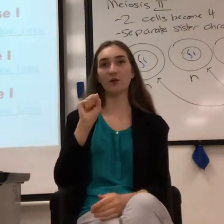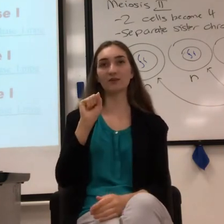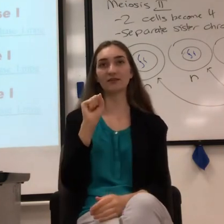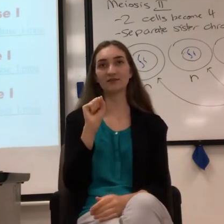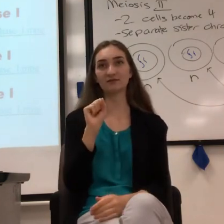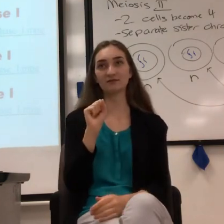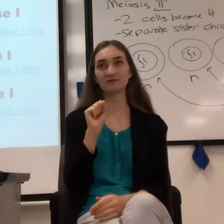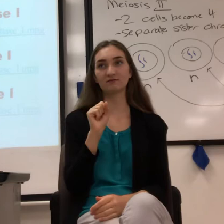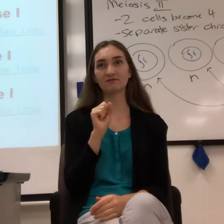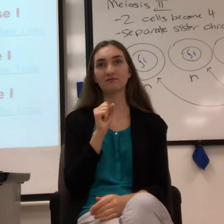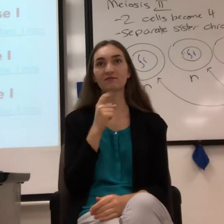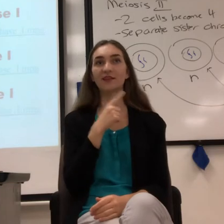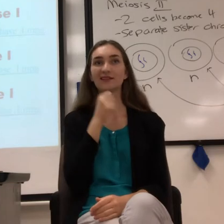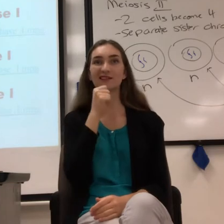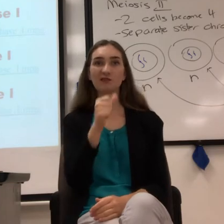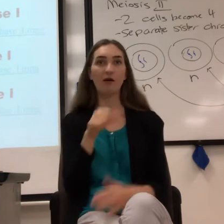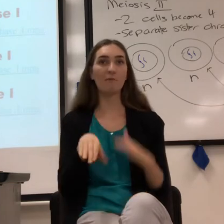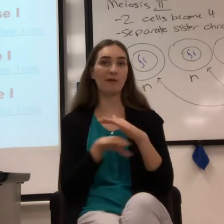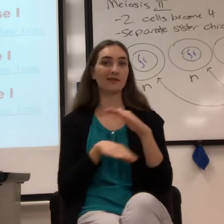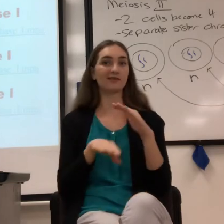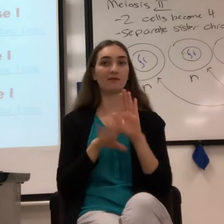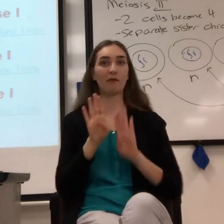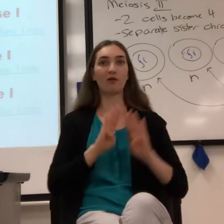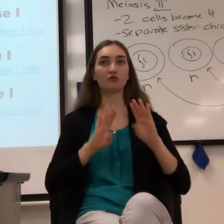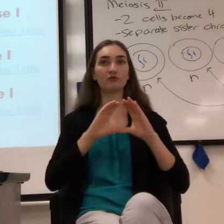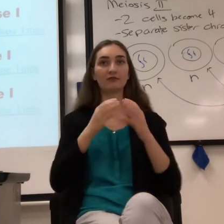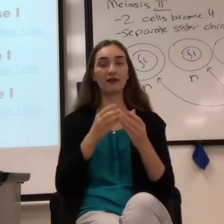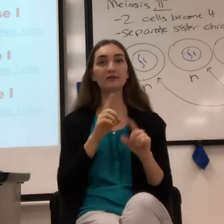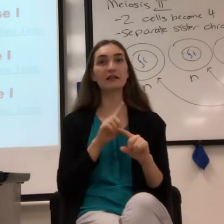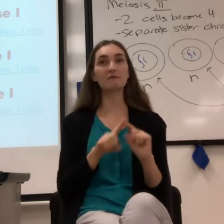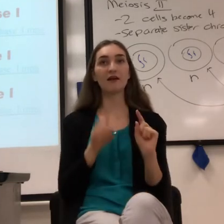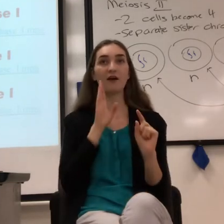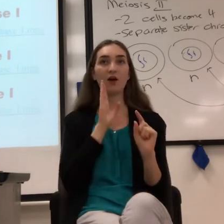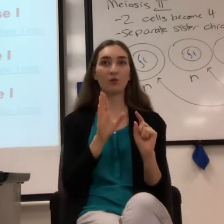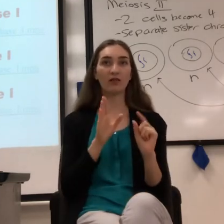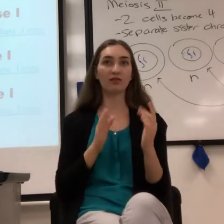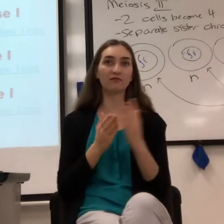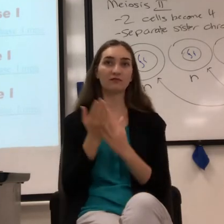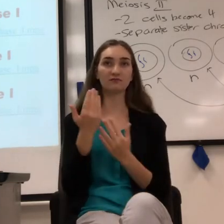basic bio class, but to make sure we're all on the same page, I'll go through it.